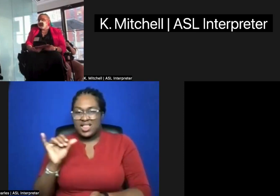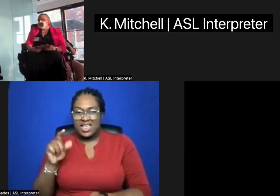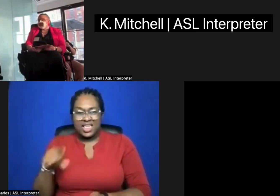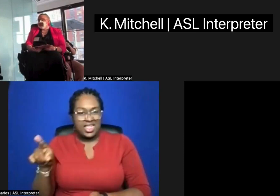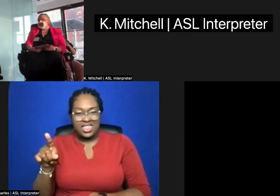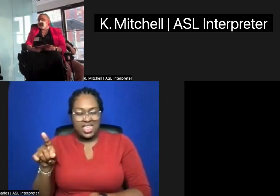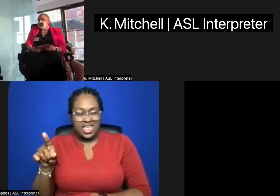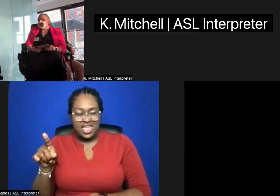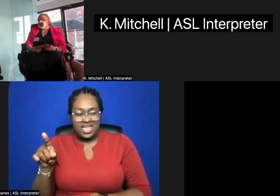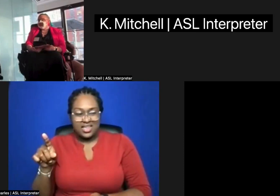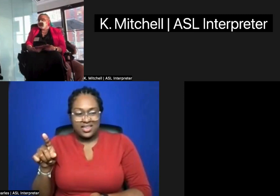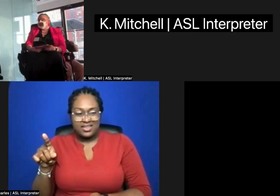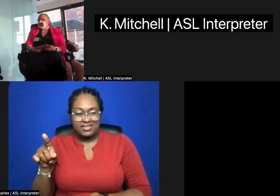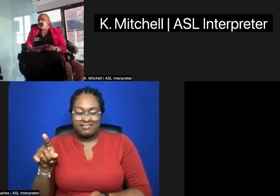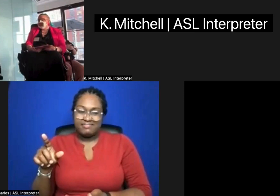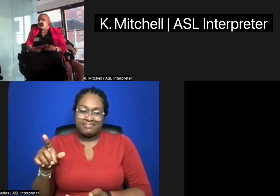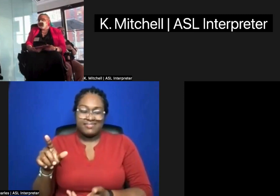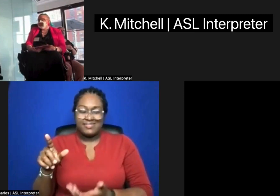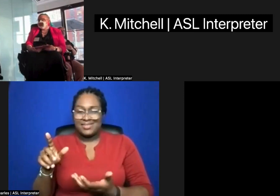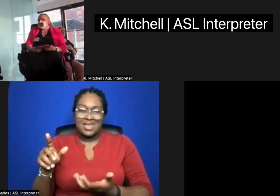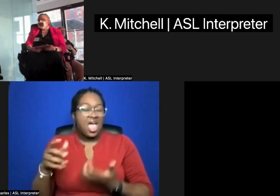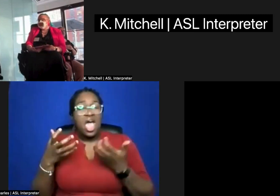be assertive or